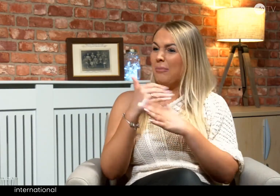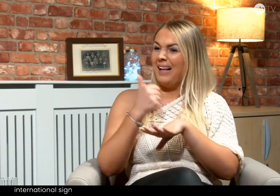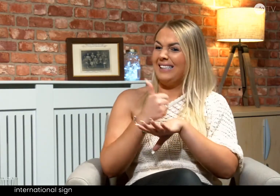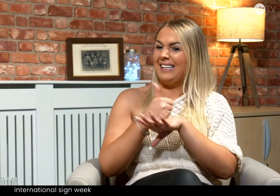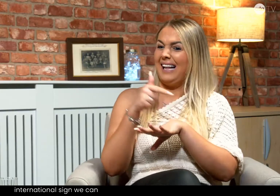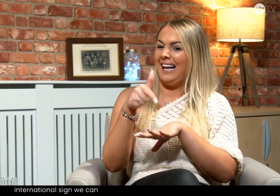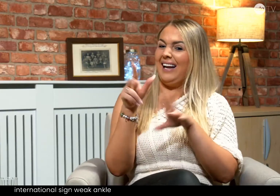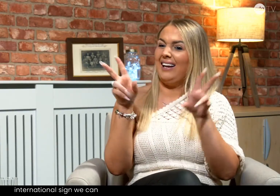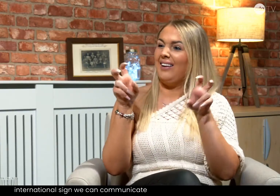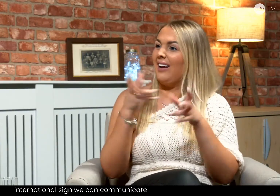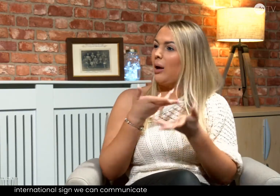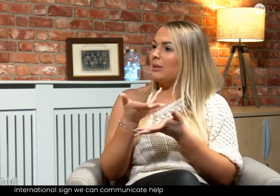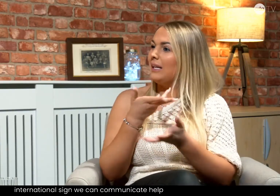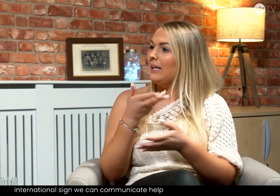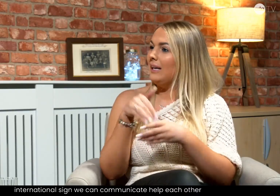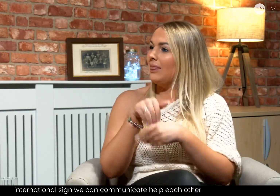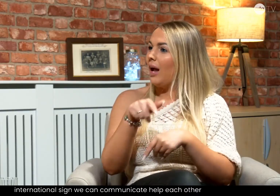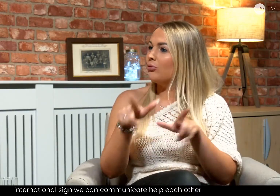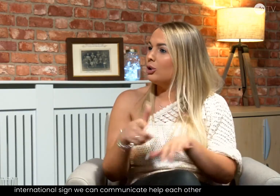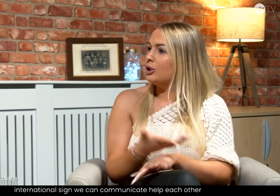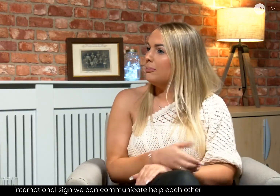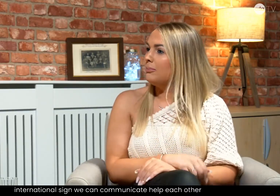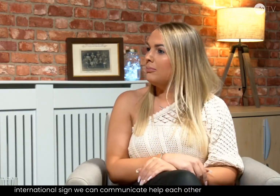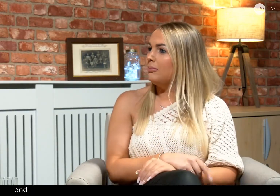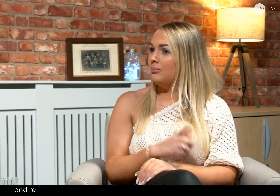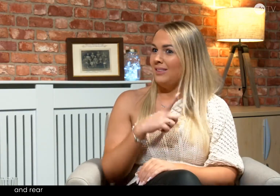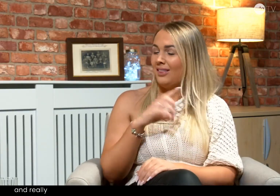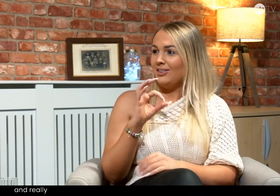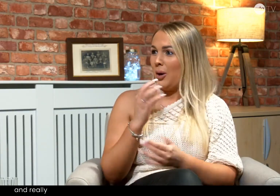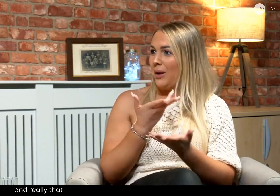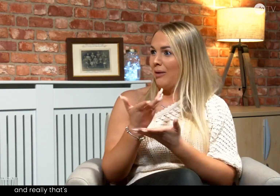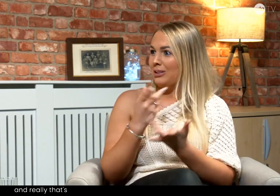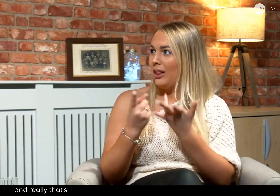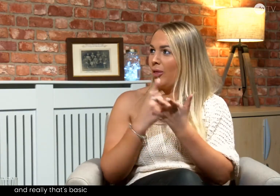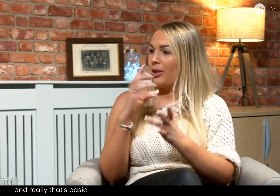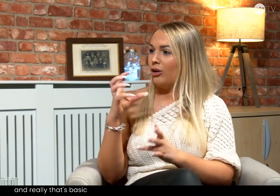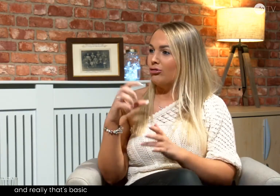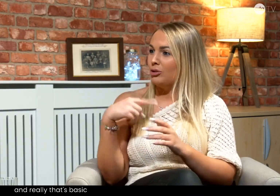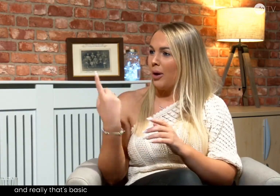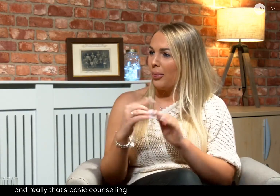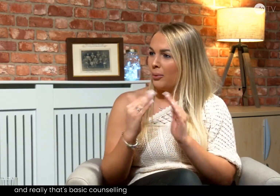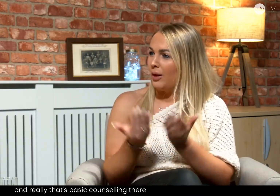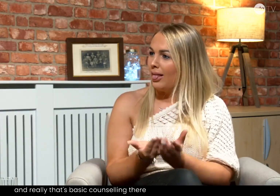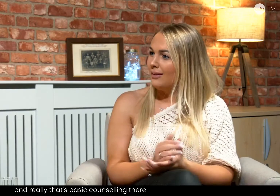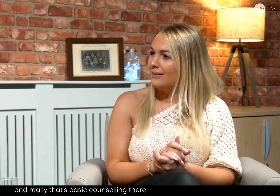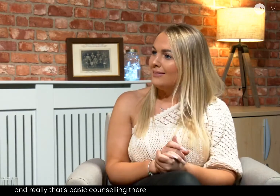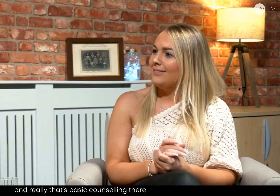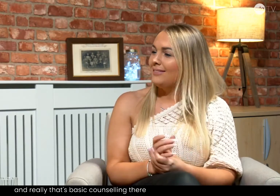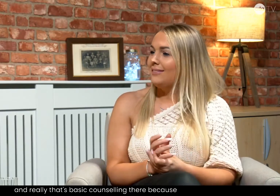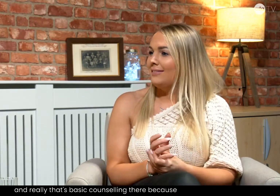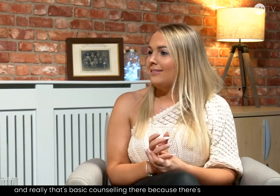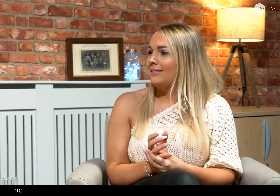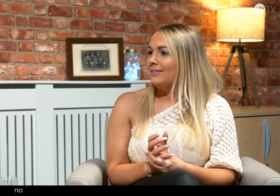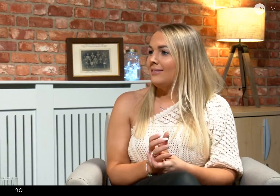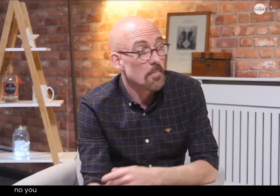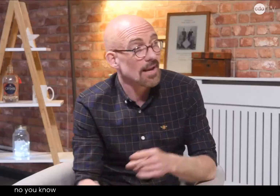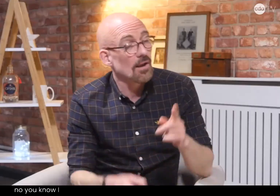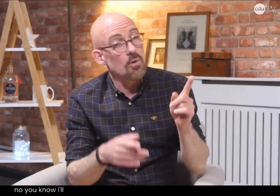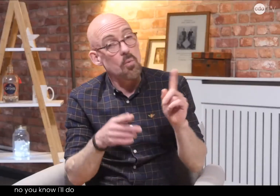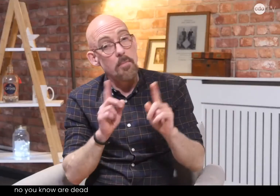other. And really, that's basic counselling there, because there's no, you know, other counselling in different places in the world. So